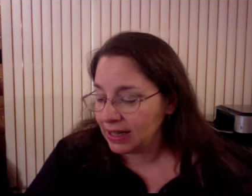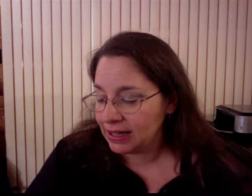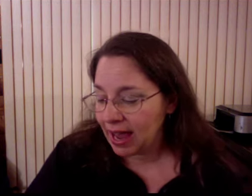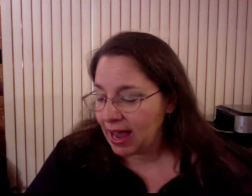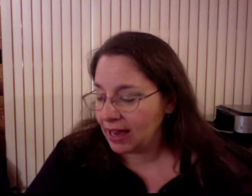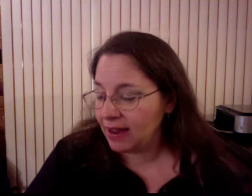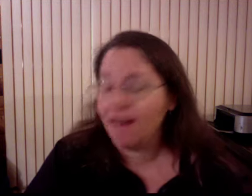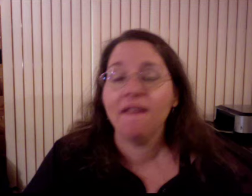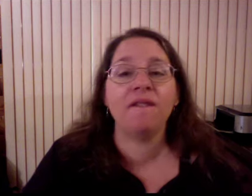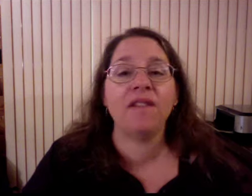a